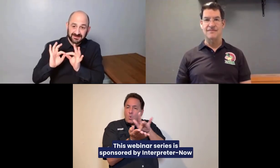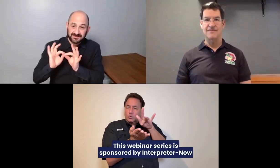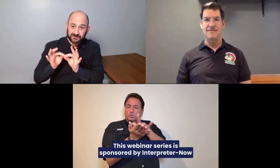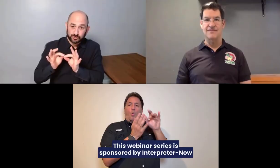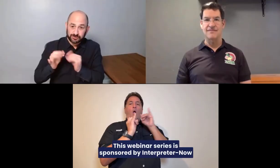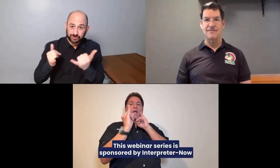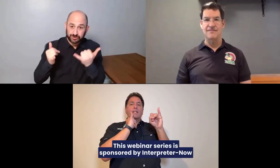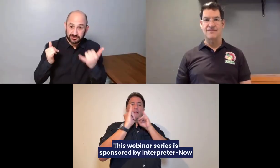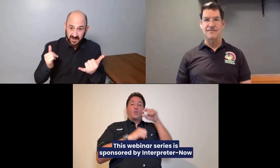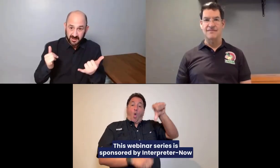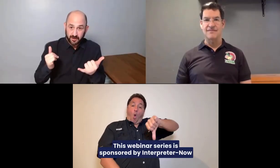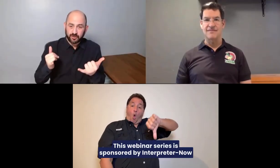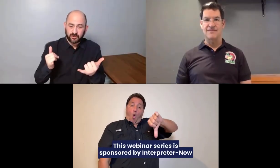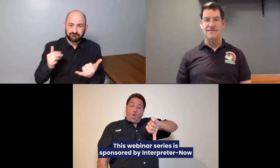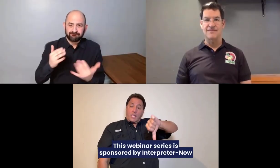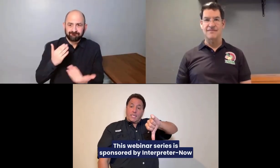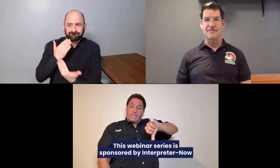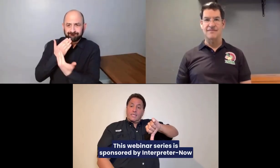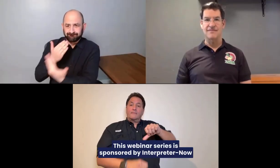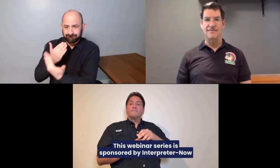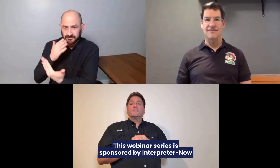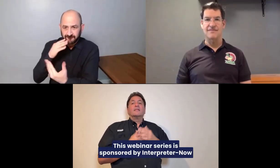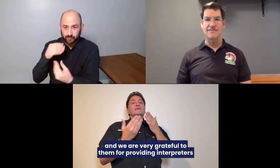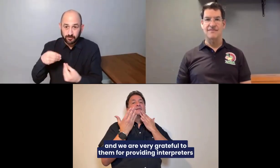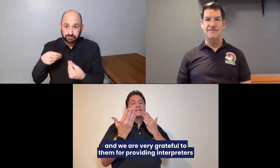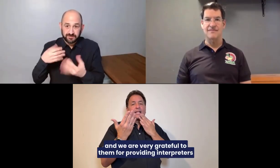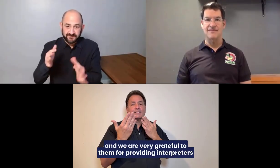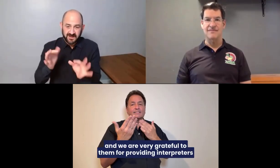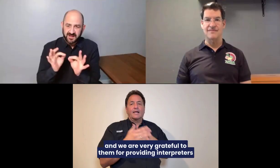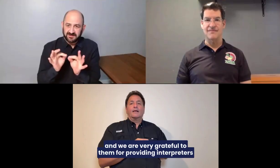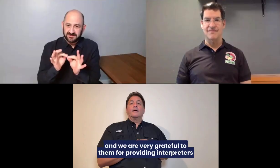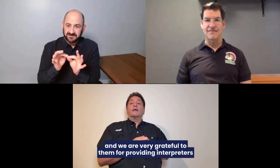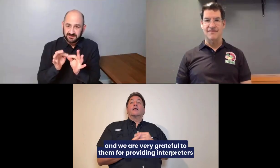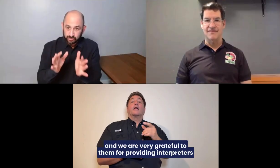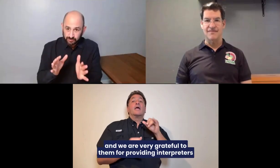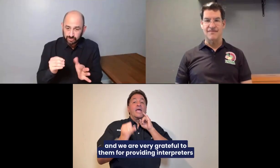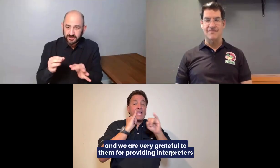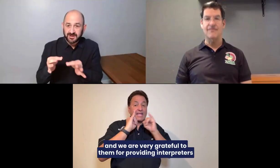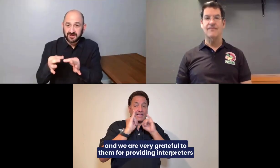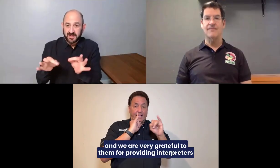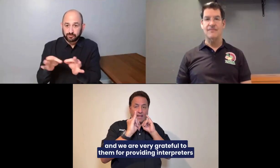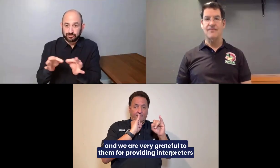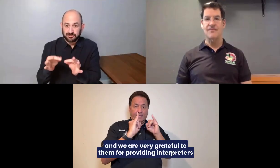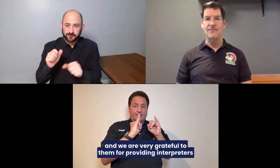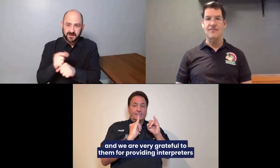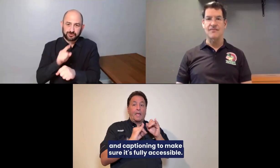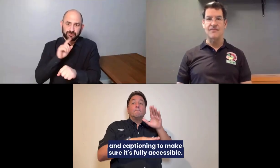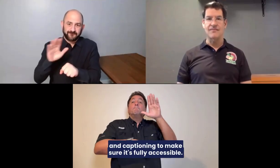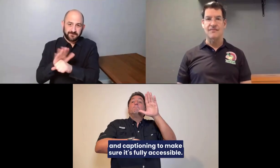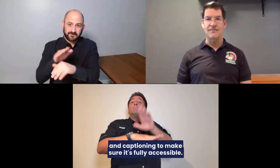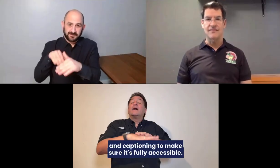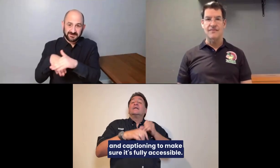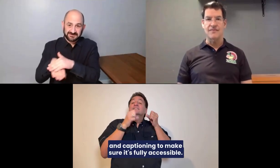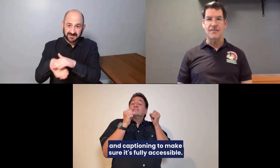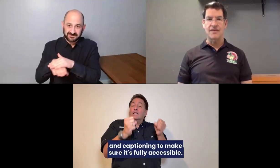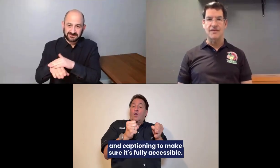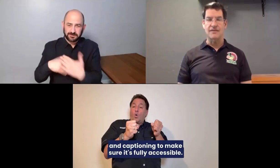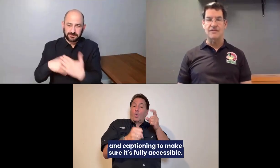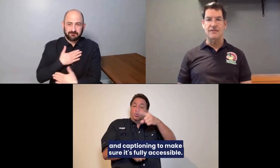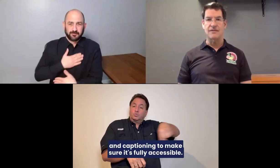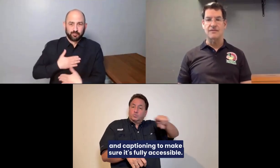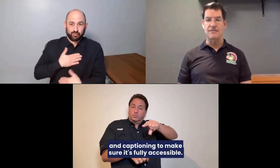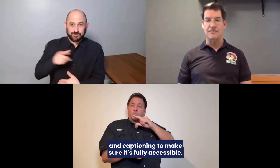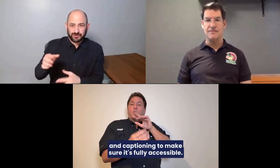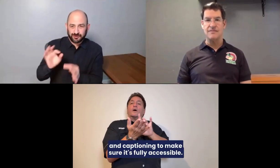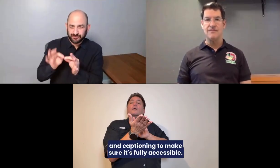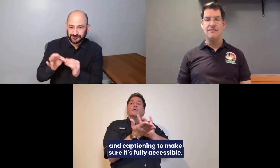webinar series is sponsored by Interpreter Now, and we are very grateful to them for providing interpreters and captioning to make sure